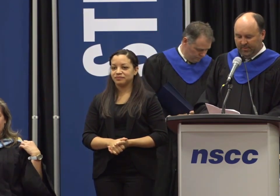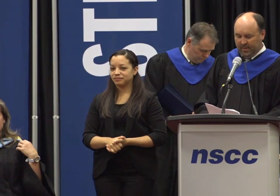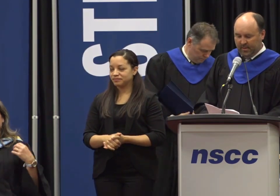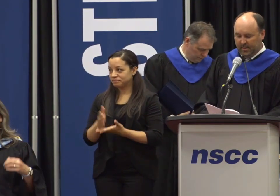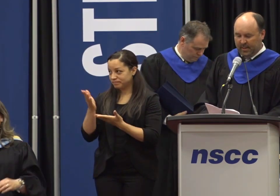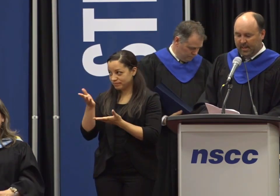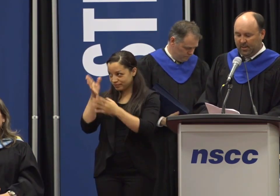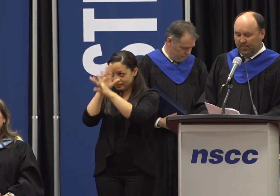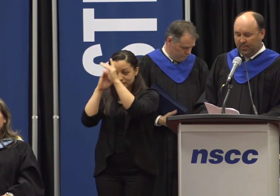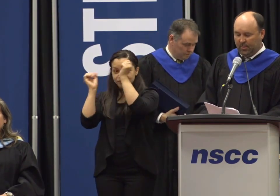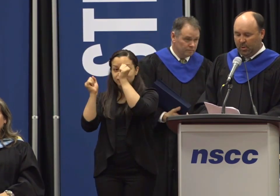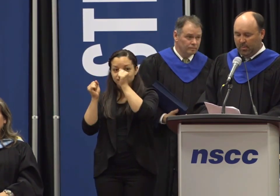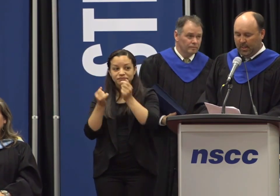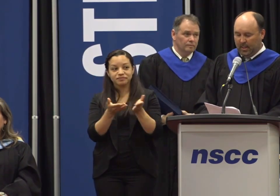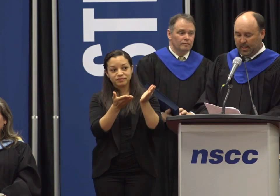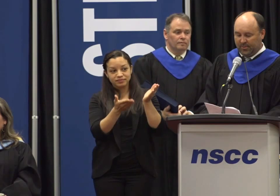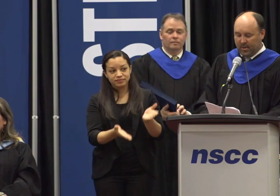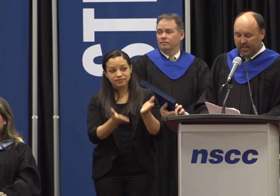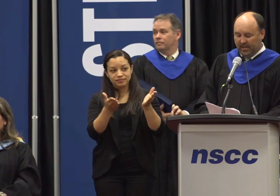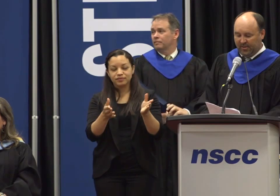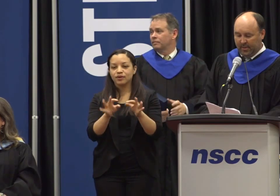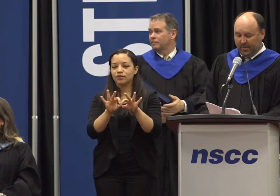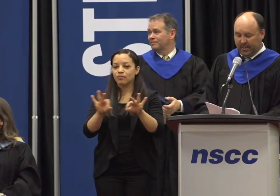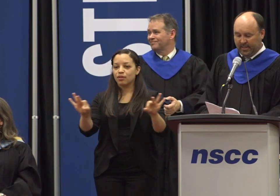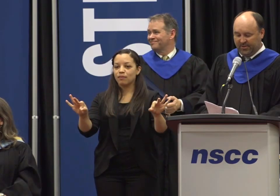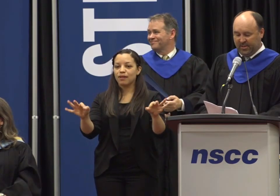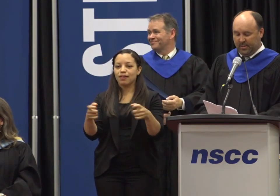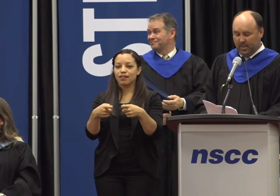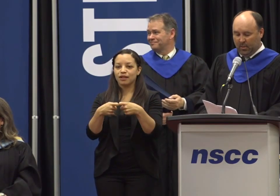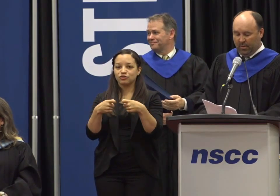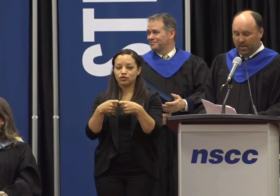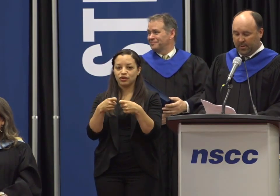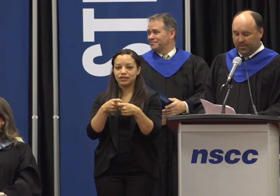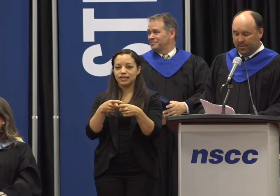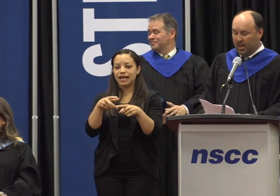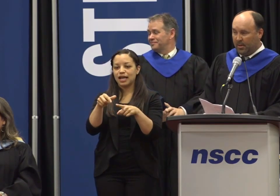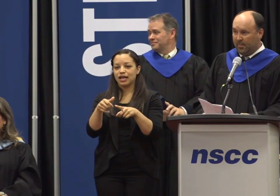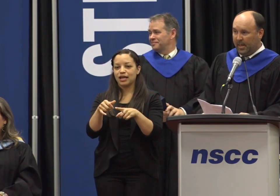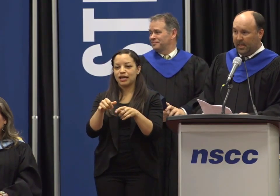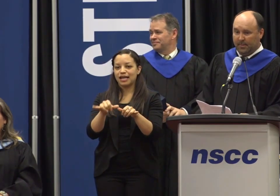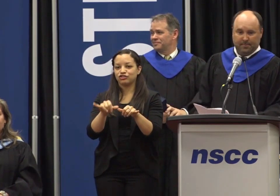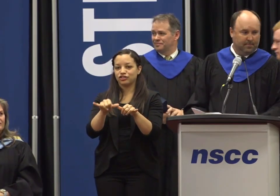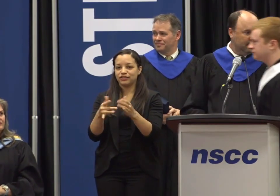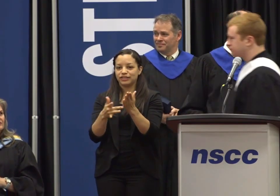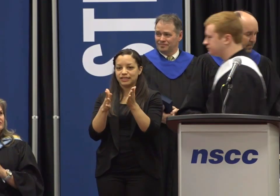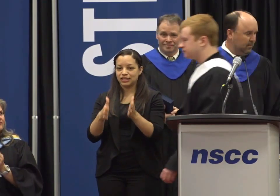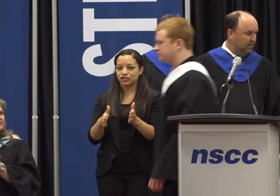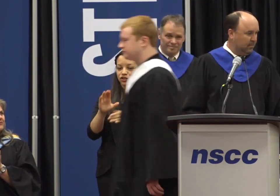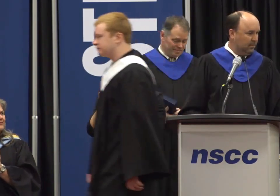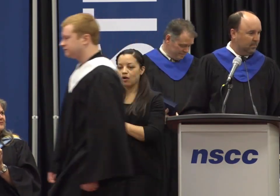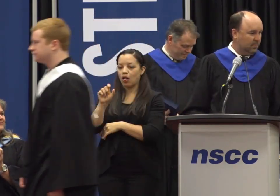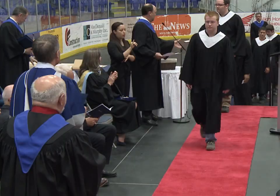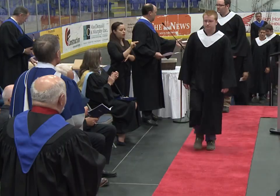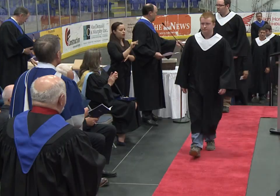Mr. President, the candidates for a Diploma in Electronic Engineering Technician with honors, Colin Bain.